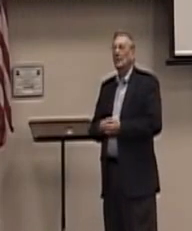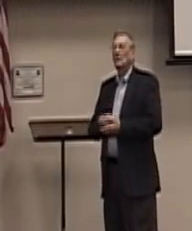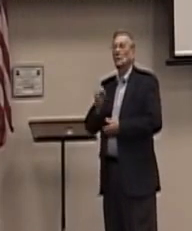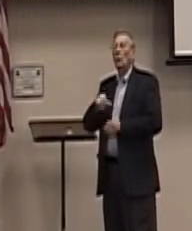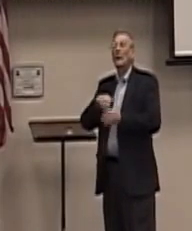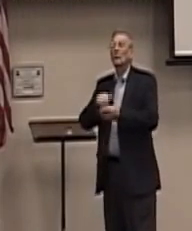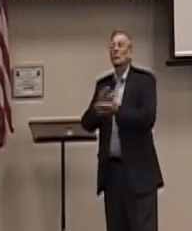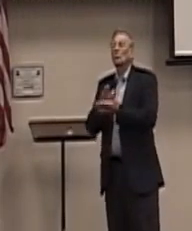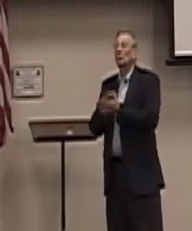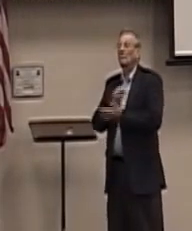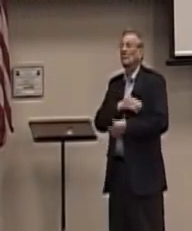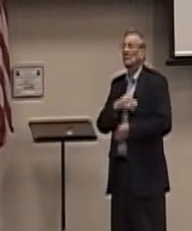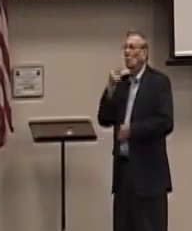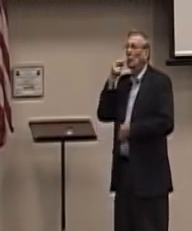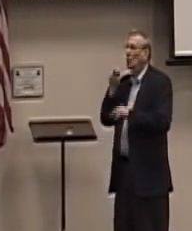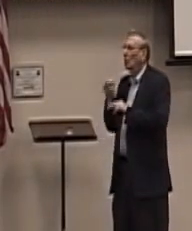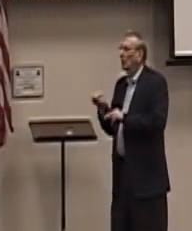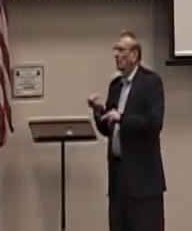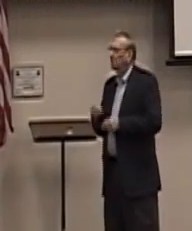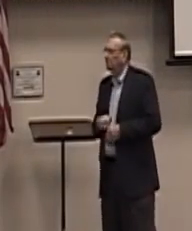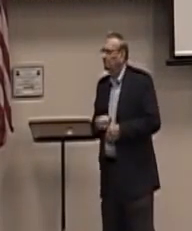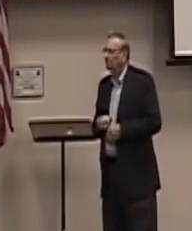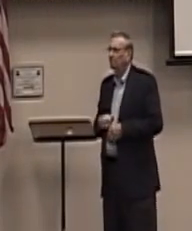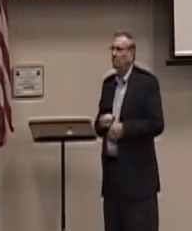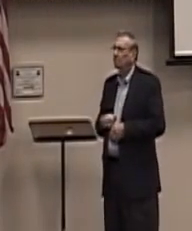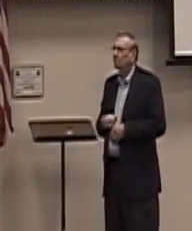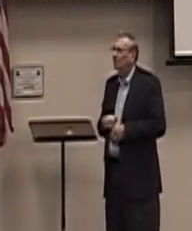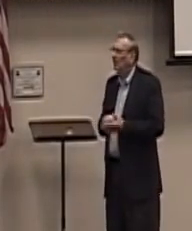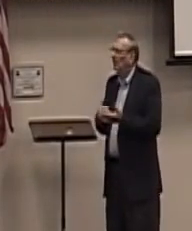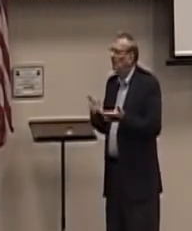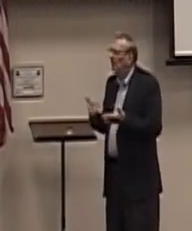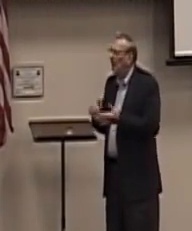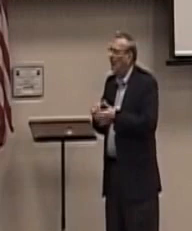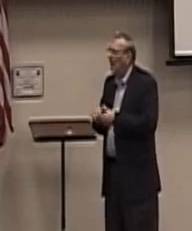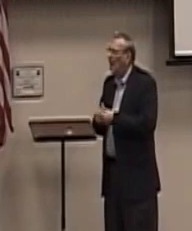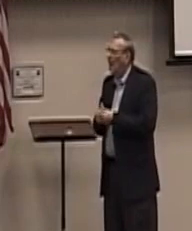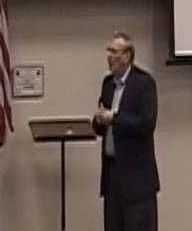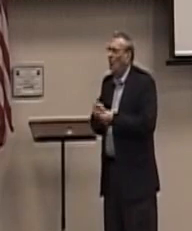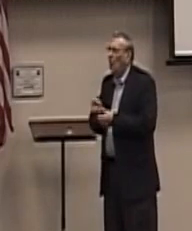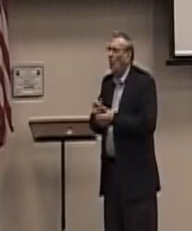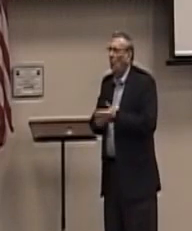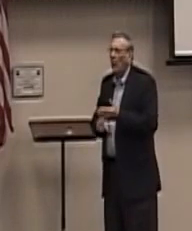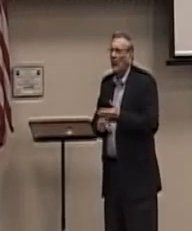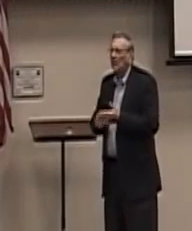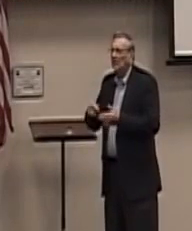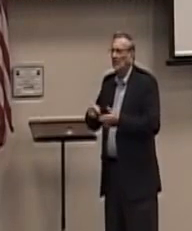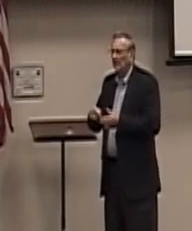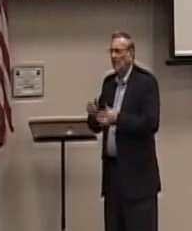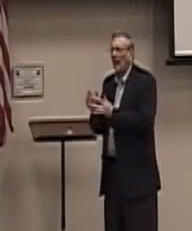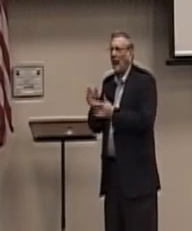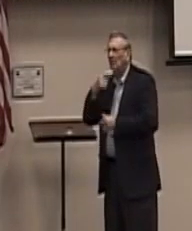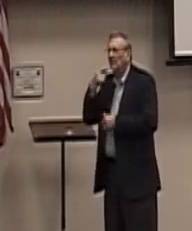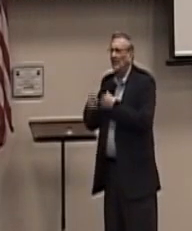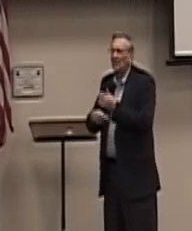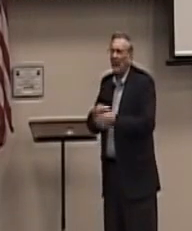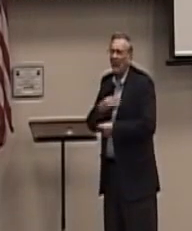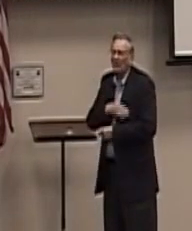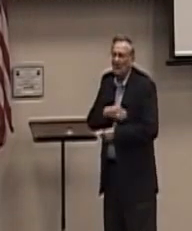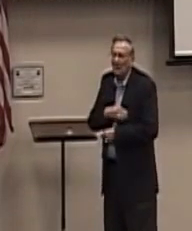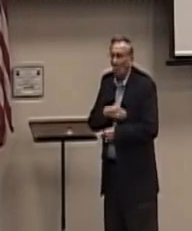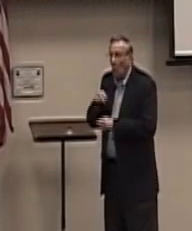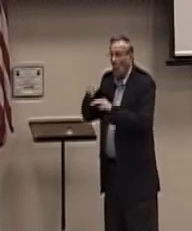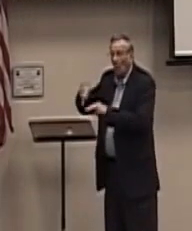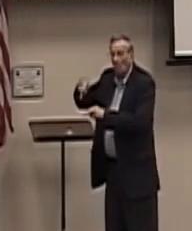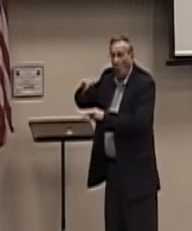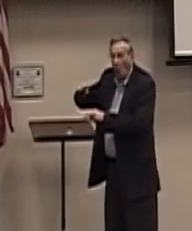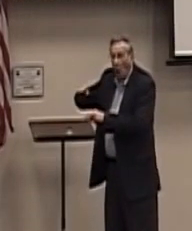School of Missions, we'll look at some things like, in terms of mission care, what does the Bible say about missions and how to carry them out? And we'll look at Paul,